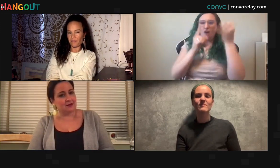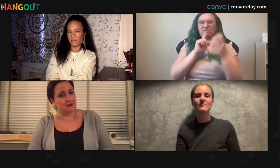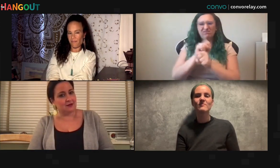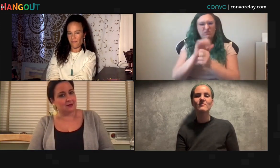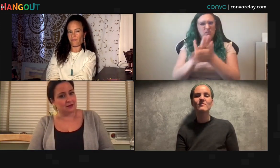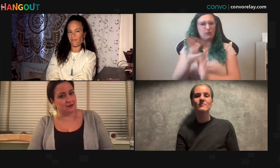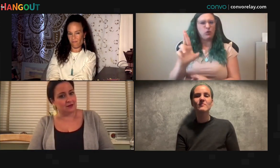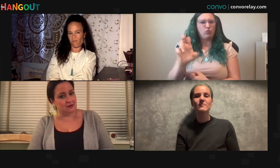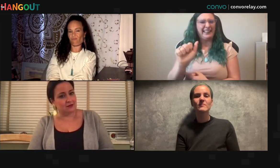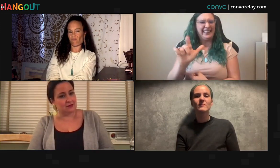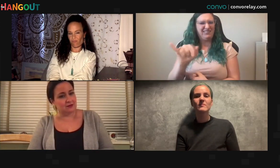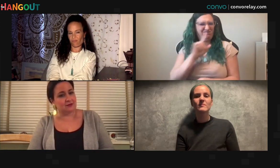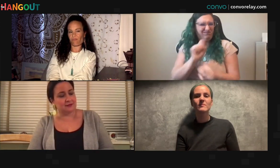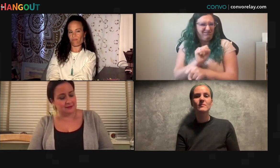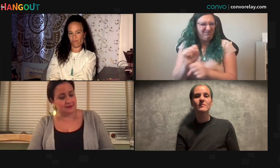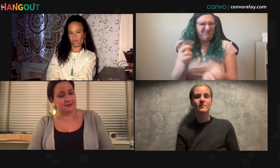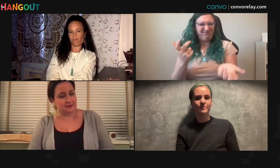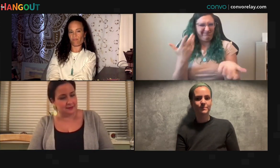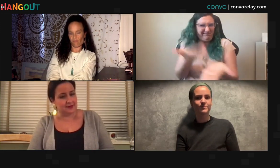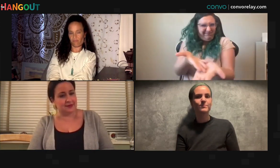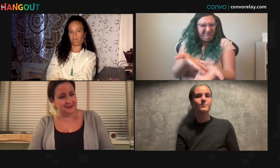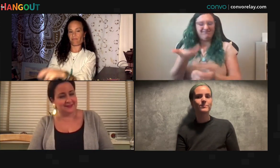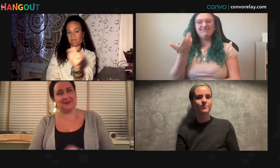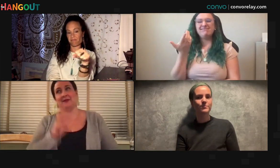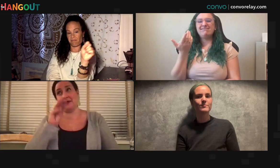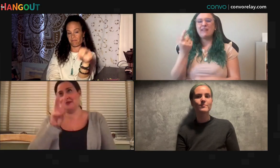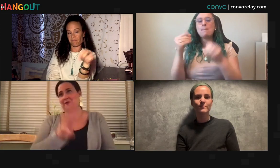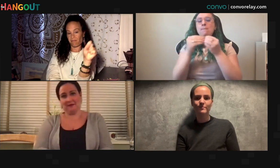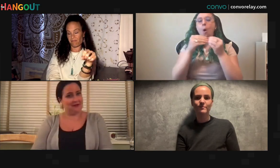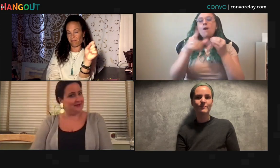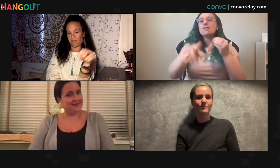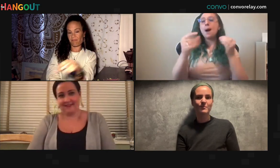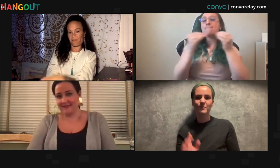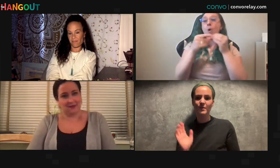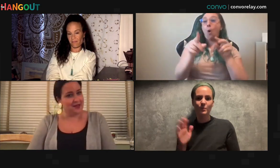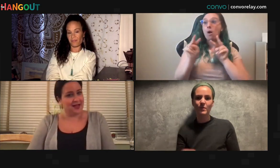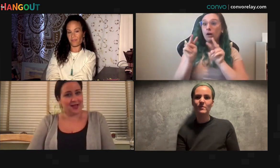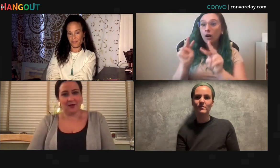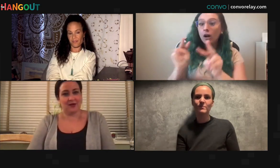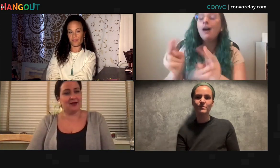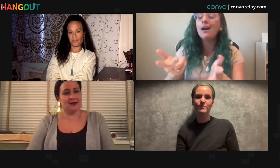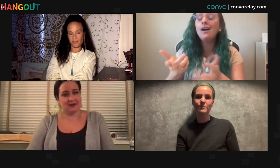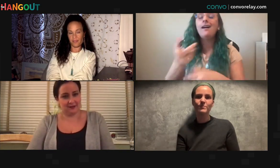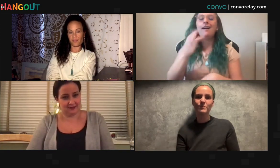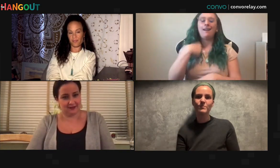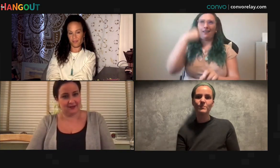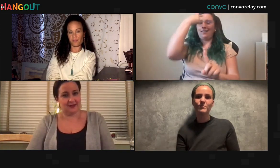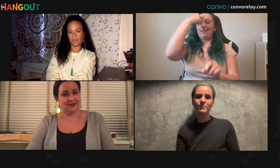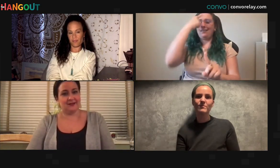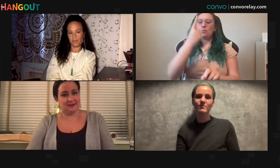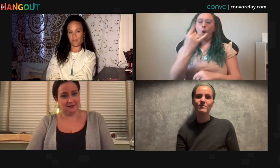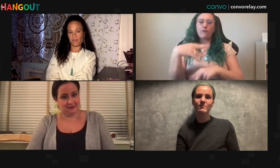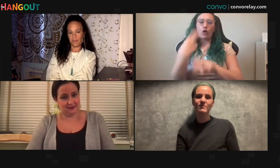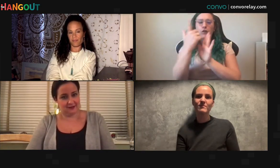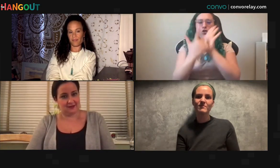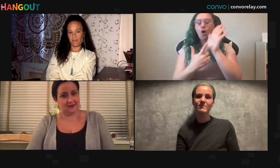universal law. Our thoughts become reality. It's there. Wow. The more you look and the more you're